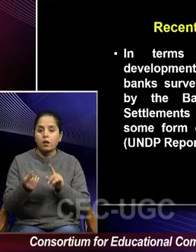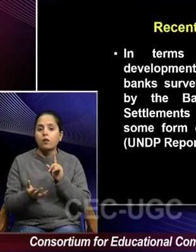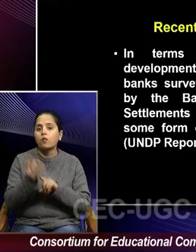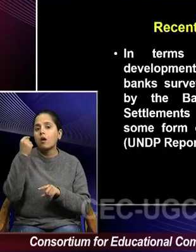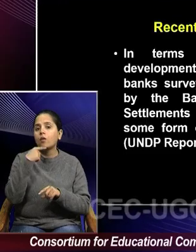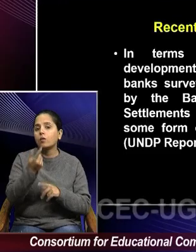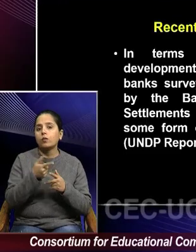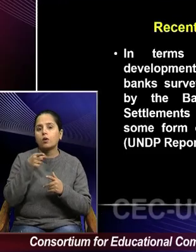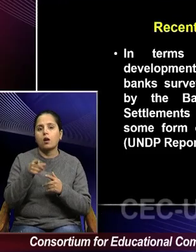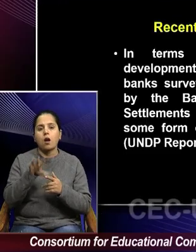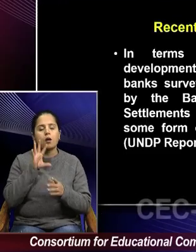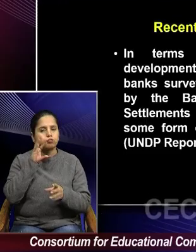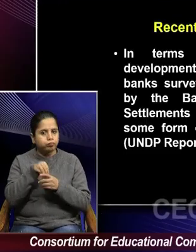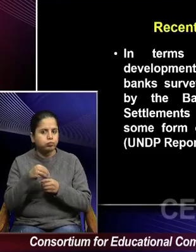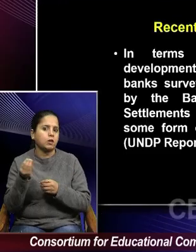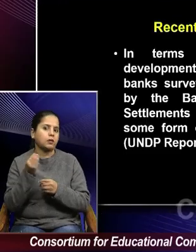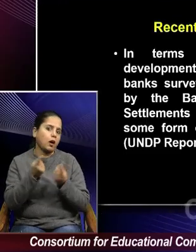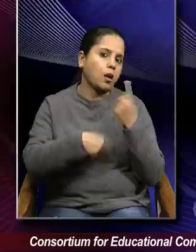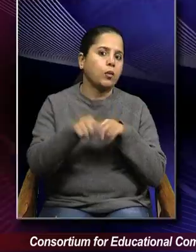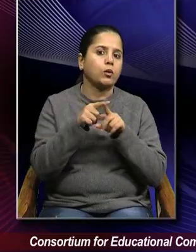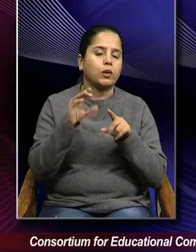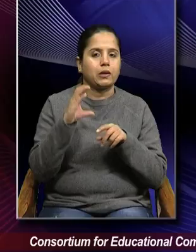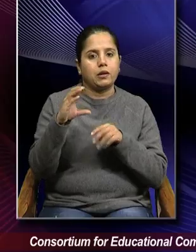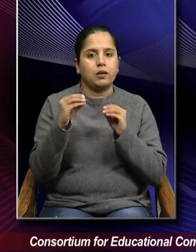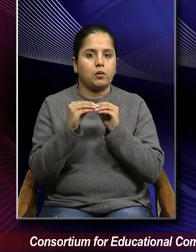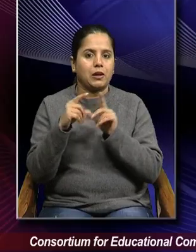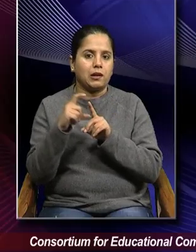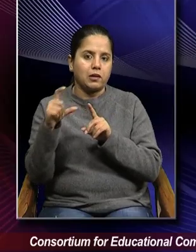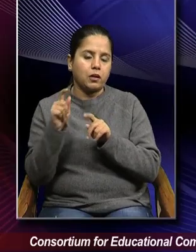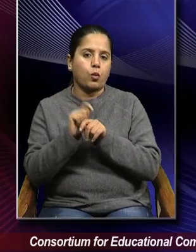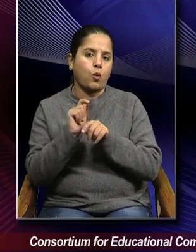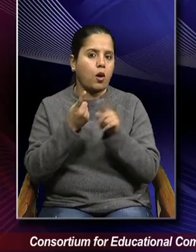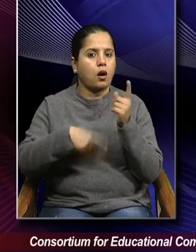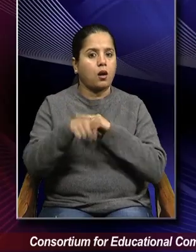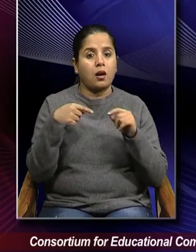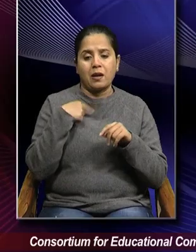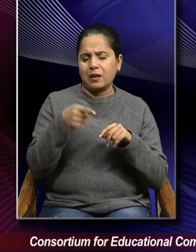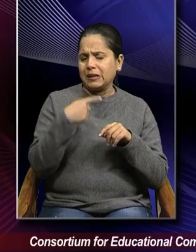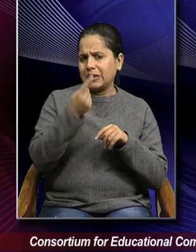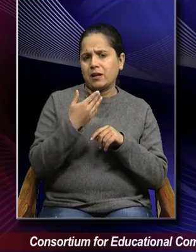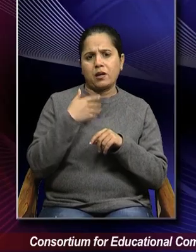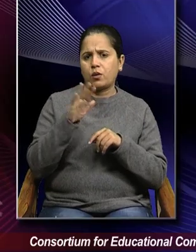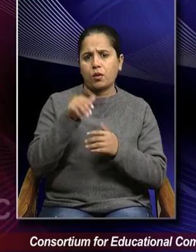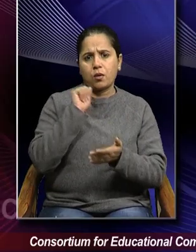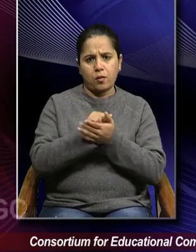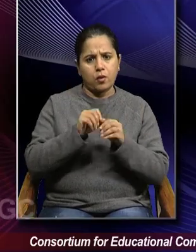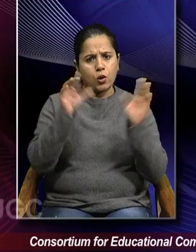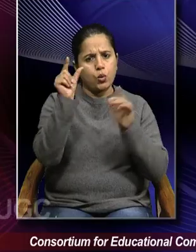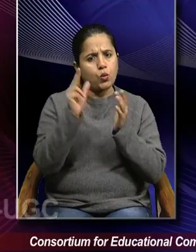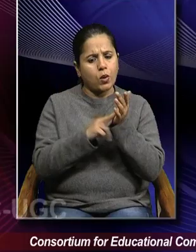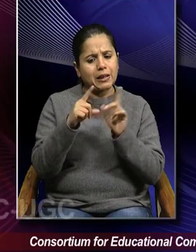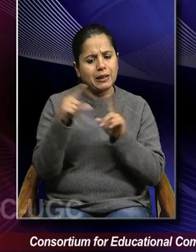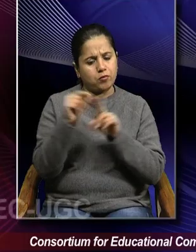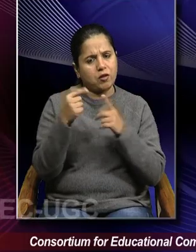that they are engaged in some form of CBDC related work. And this, I am not saying, this is published in the UNDP